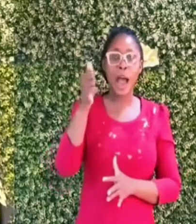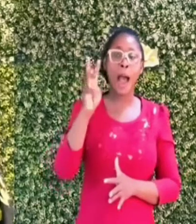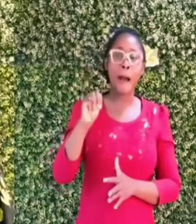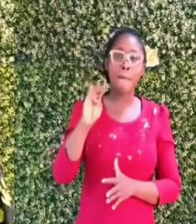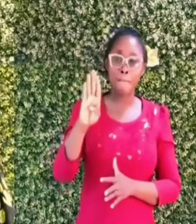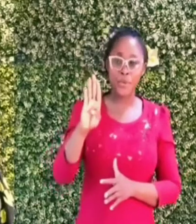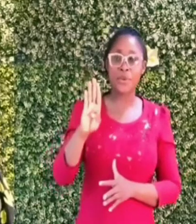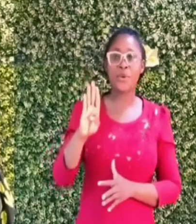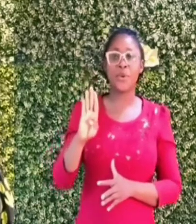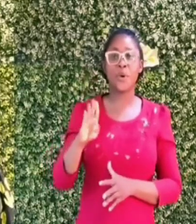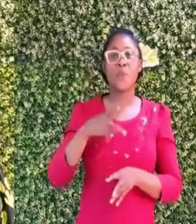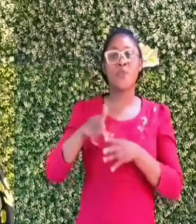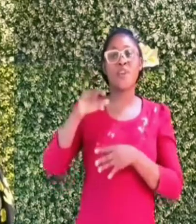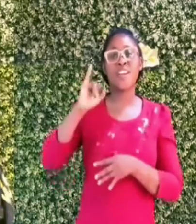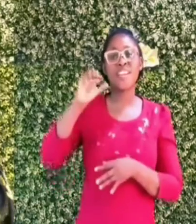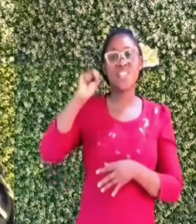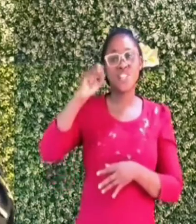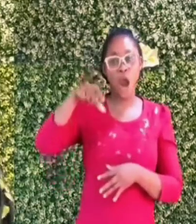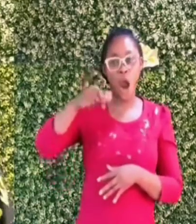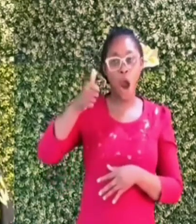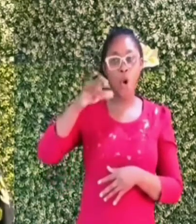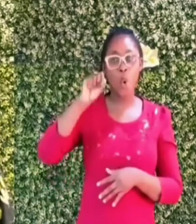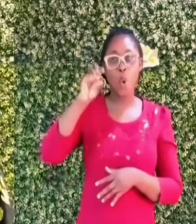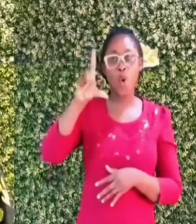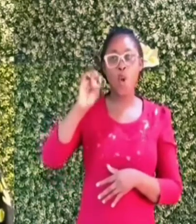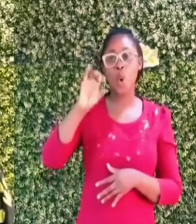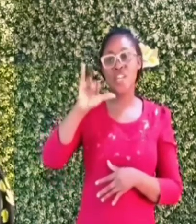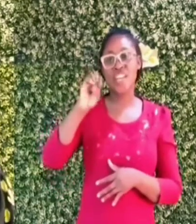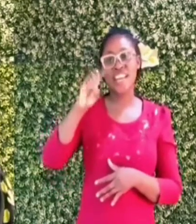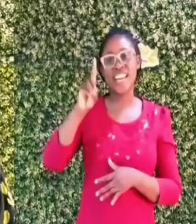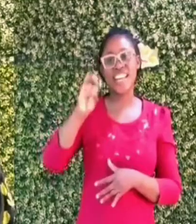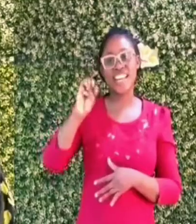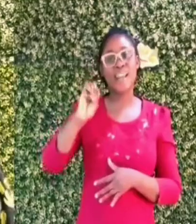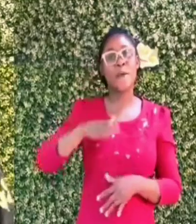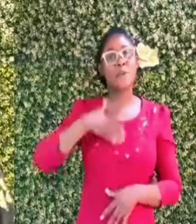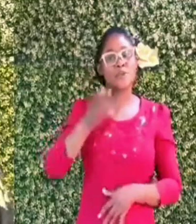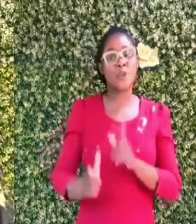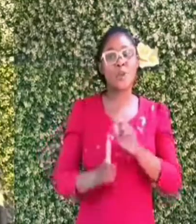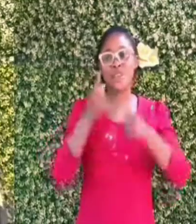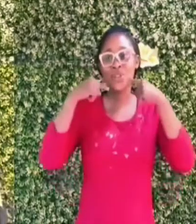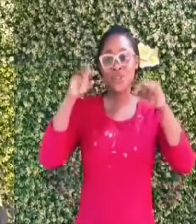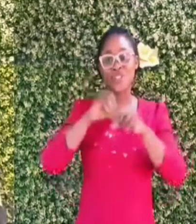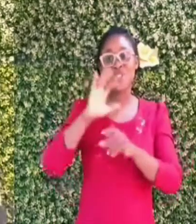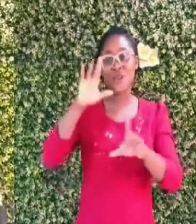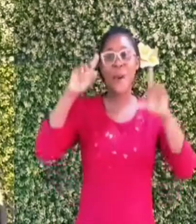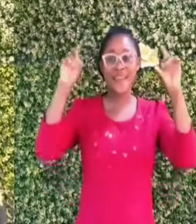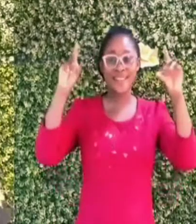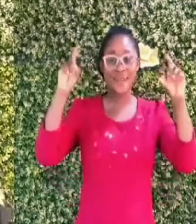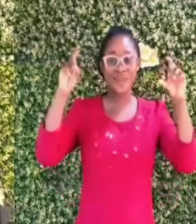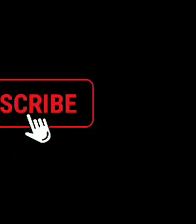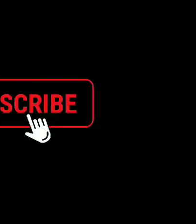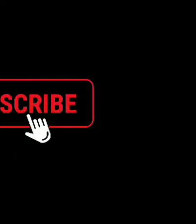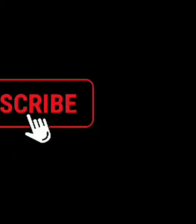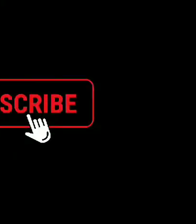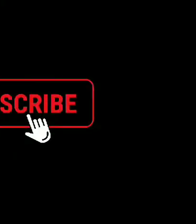Professor Ishaq Oloide, COM, wish you great success in your examination. Thank you.